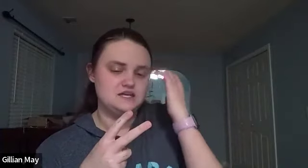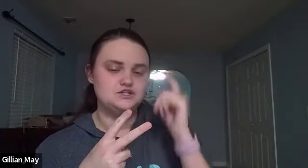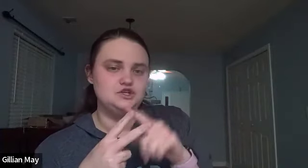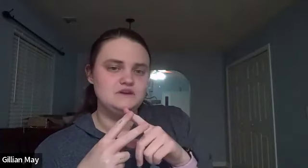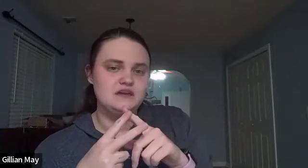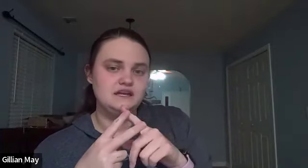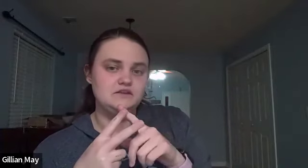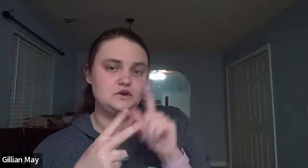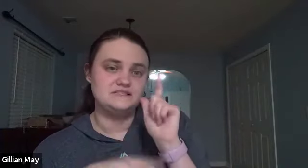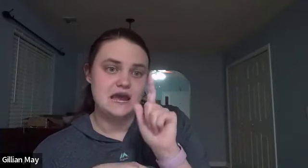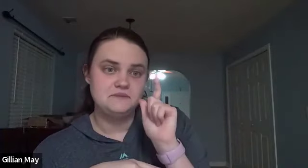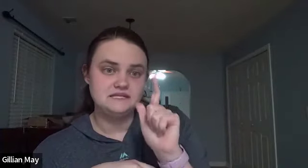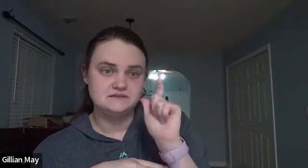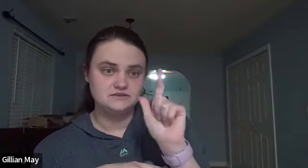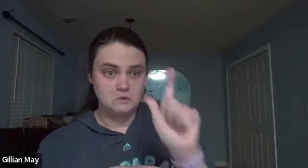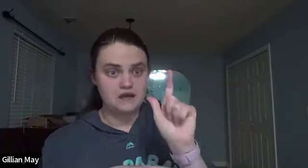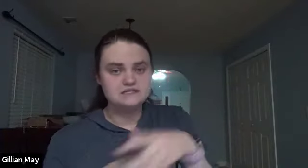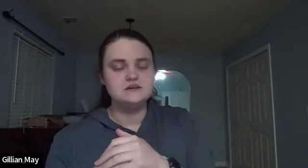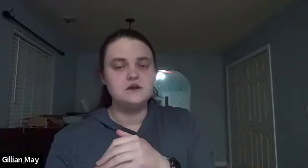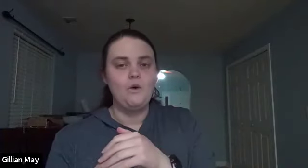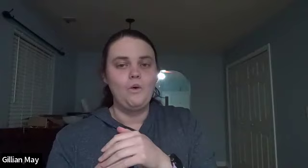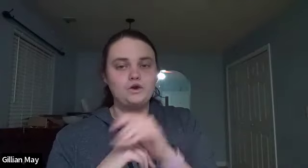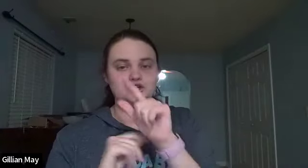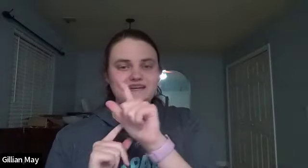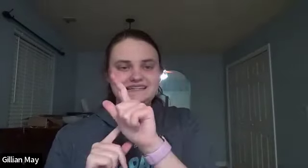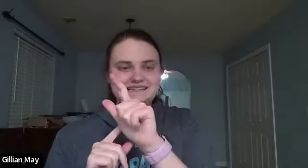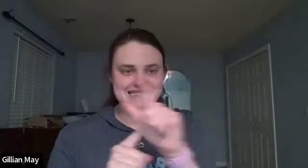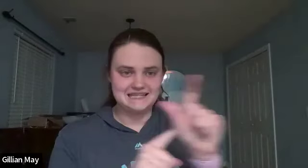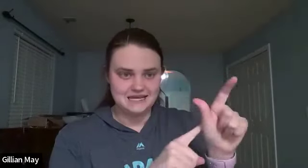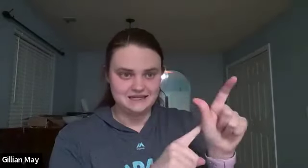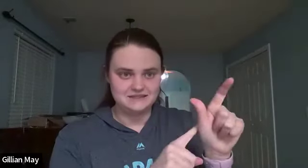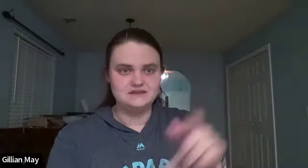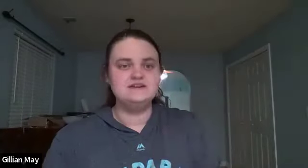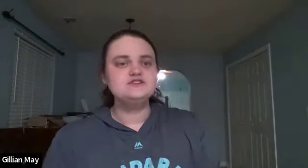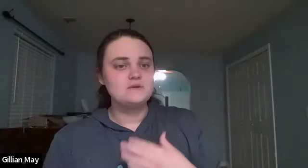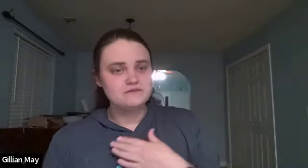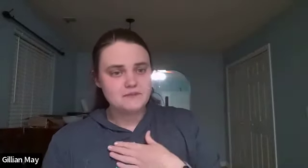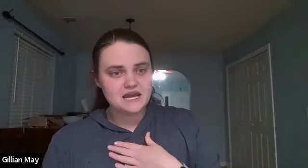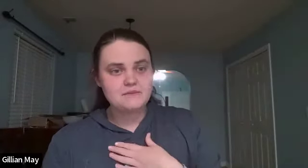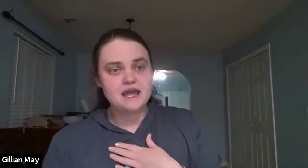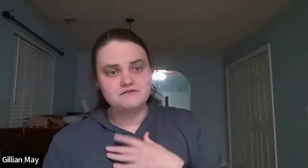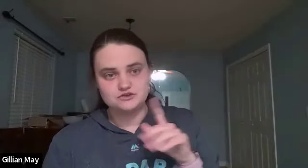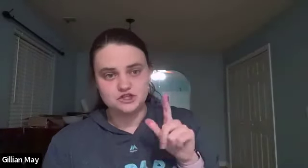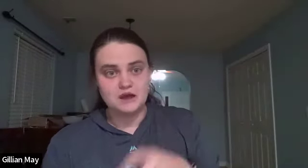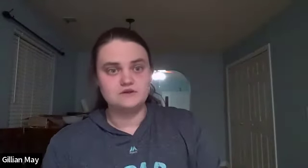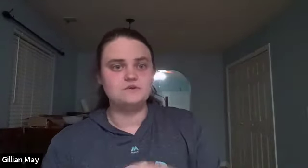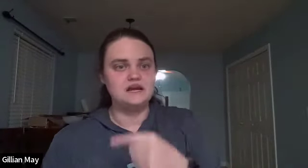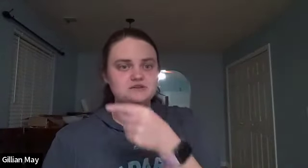is you can either tap it twice or you can slide it. So like for my name, I have those two L's. What I do is I